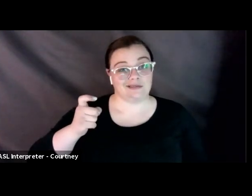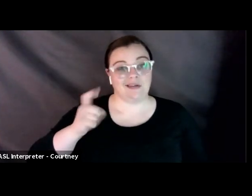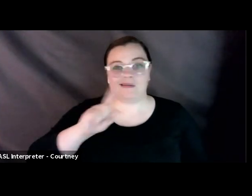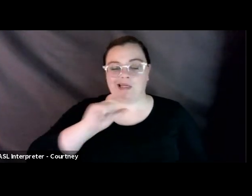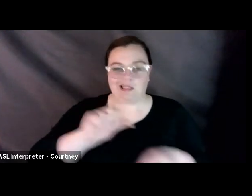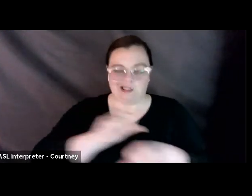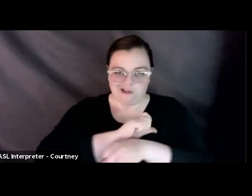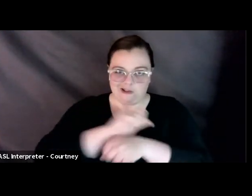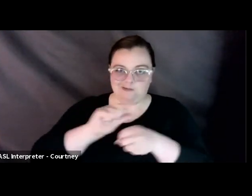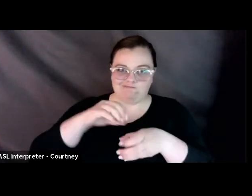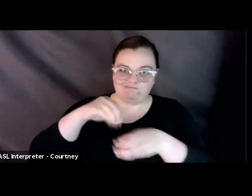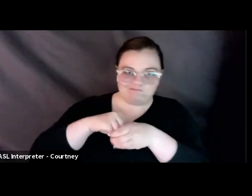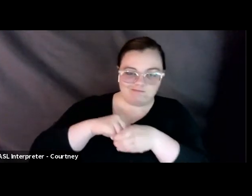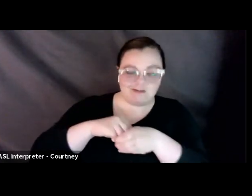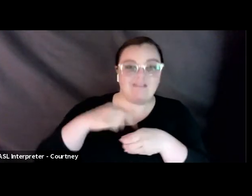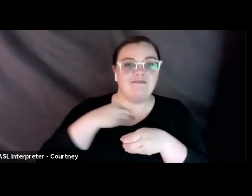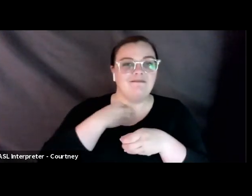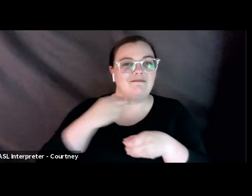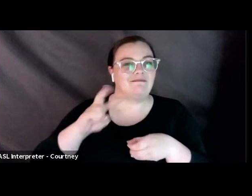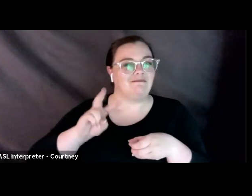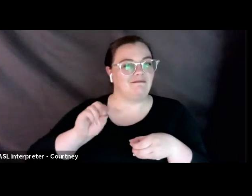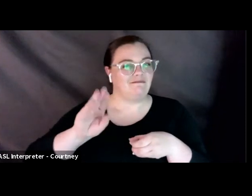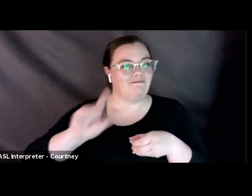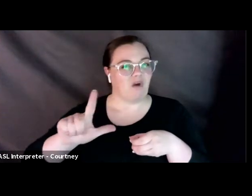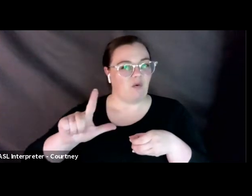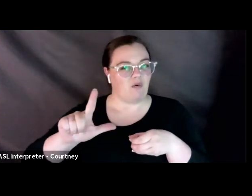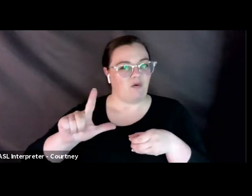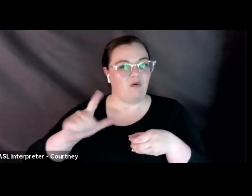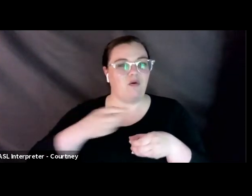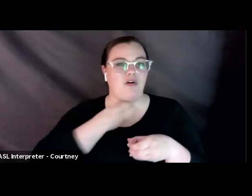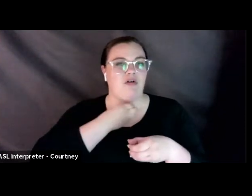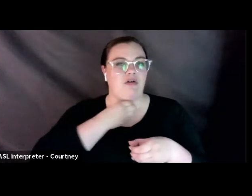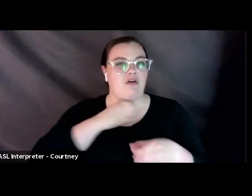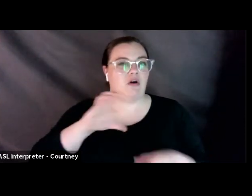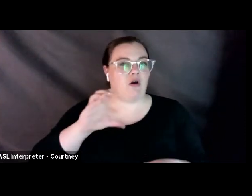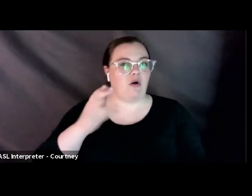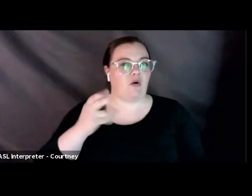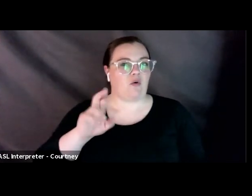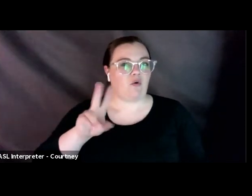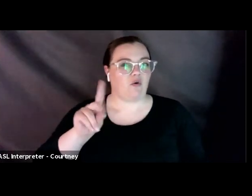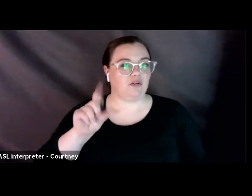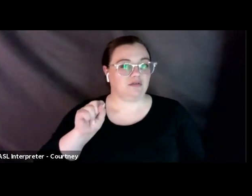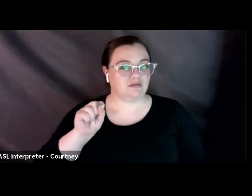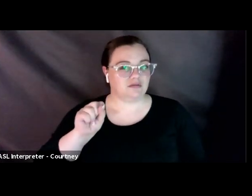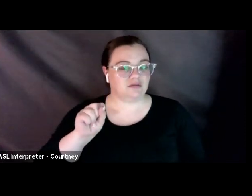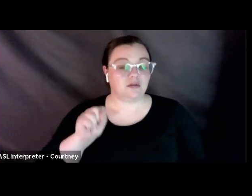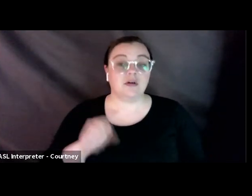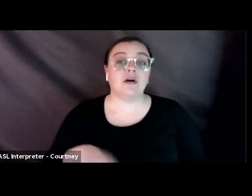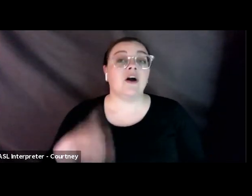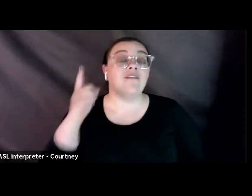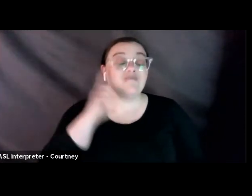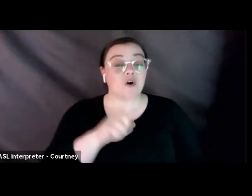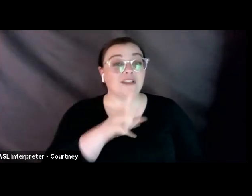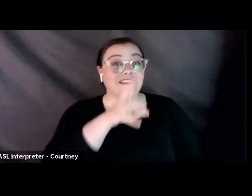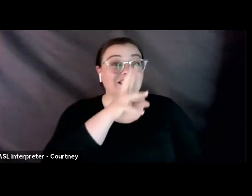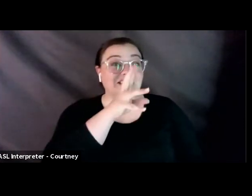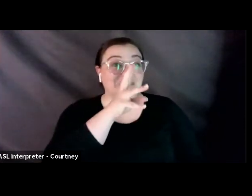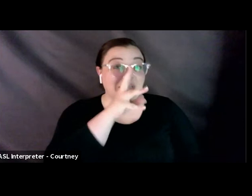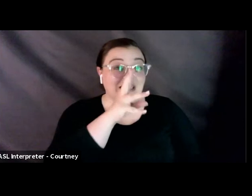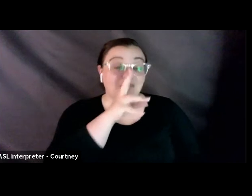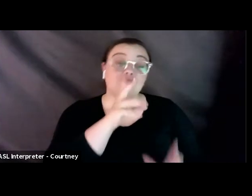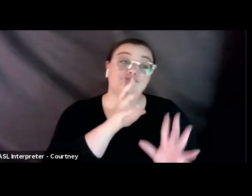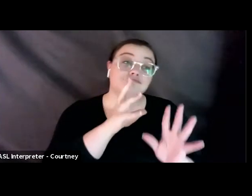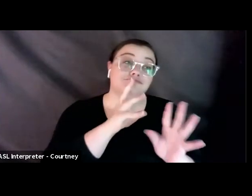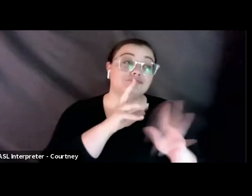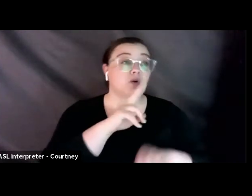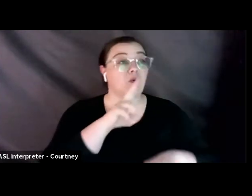vocal cords. And when your speech level, your larynx is usually just stays still, right? So what